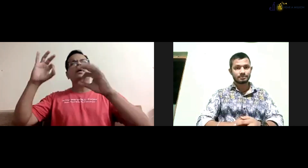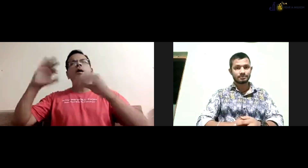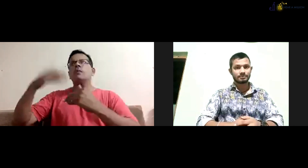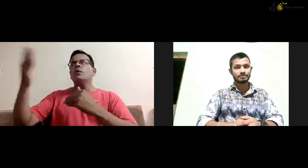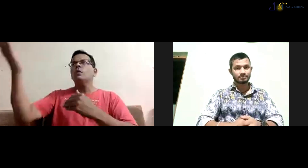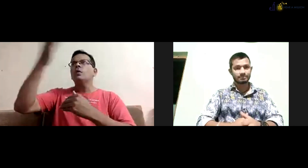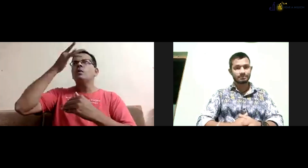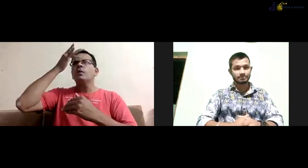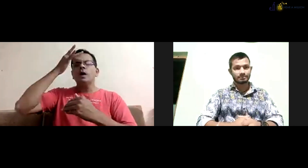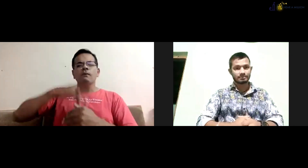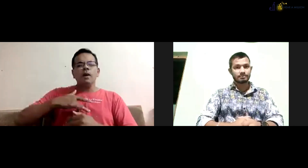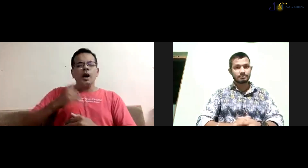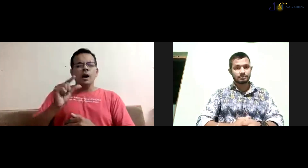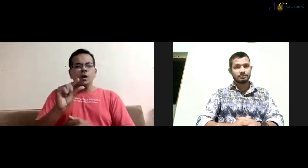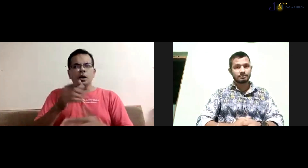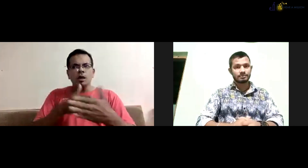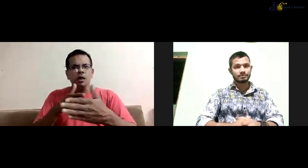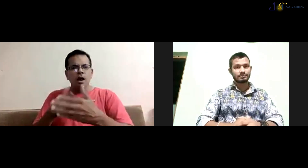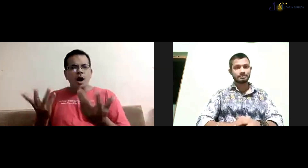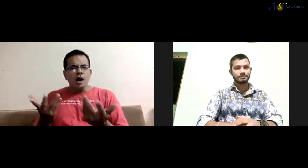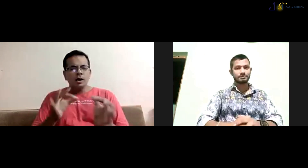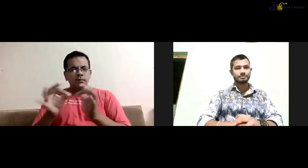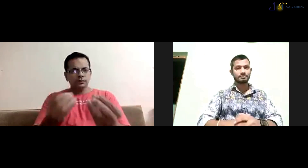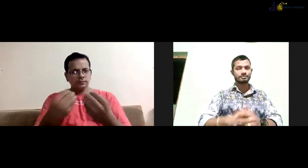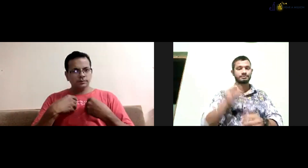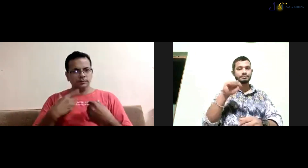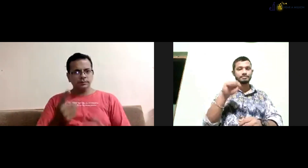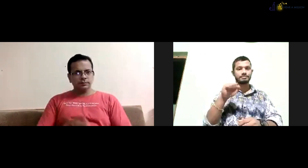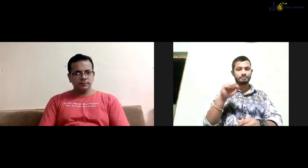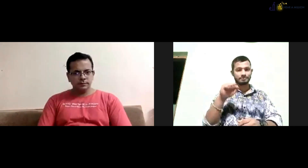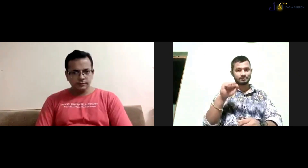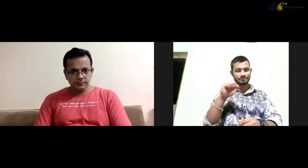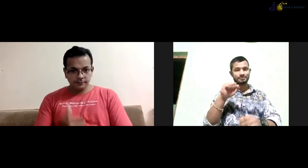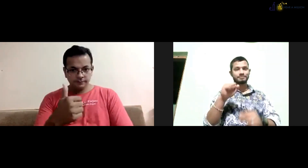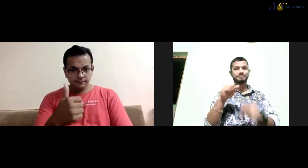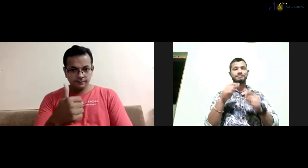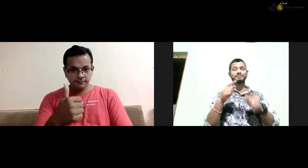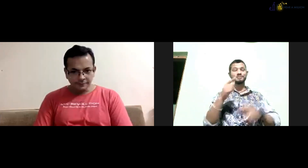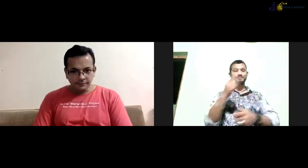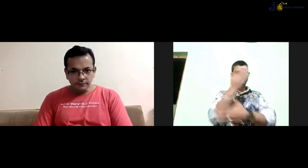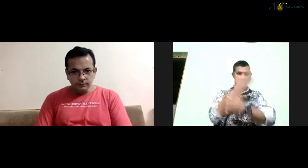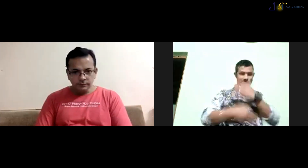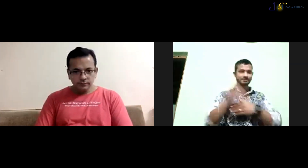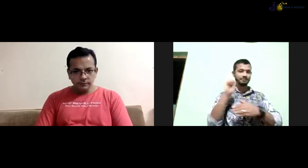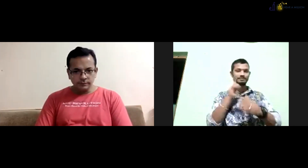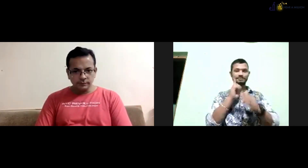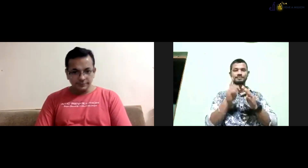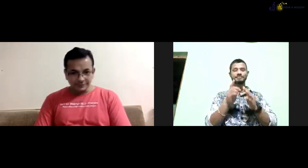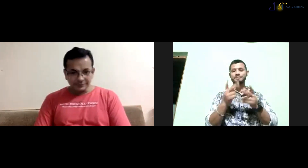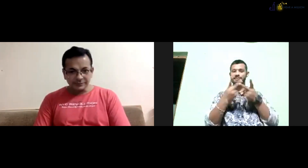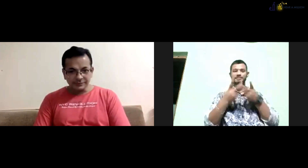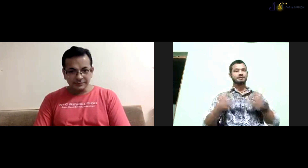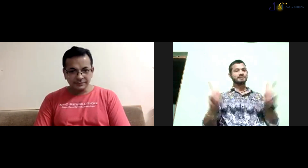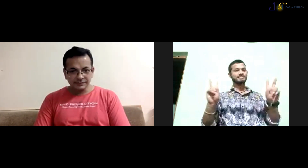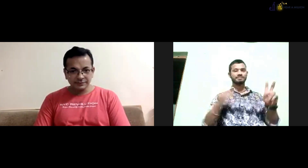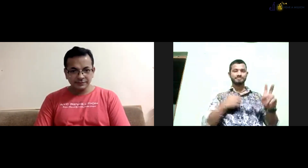So where I was, I don't remember. Okay, but what challenges you were facing